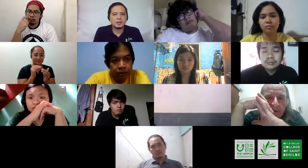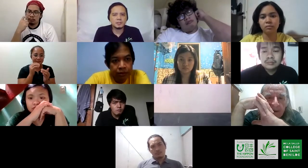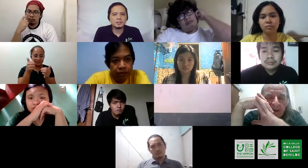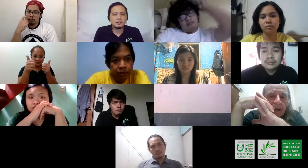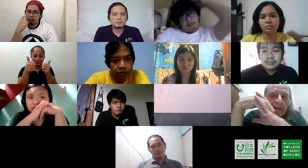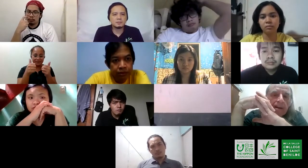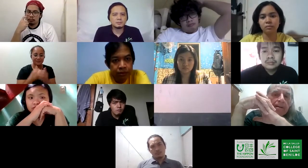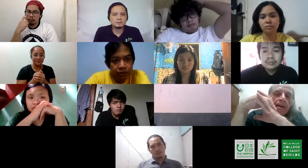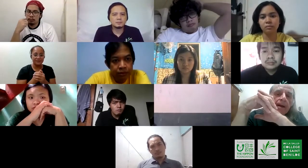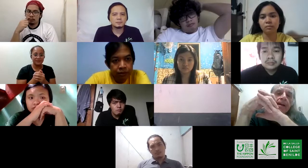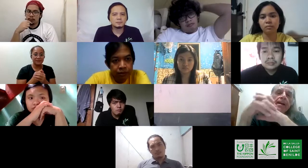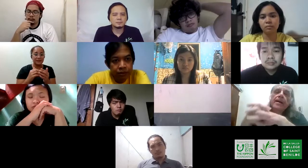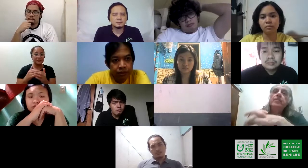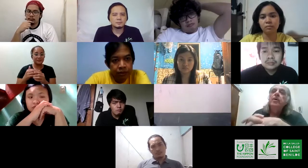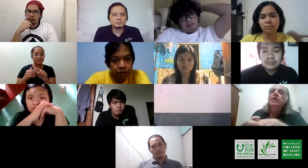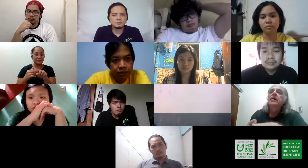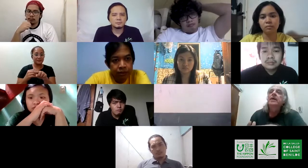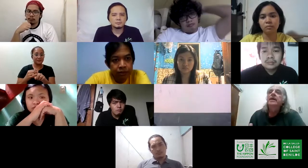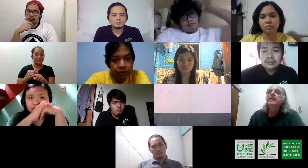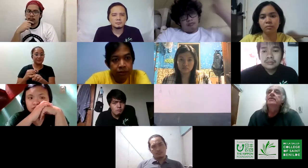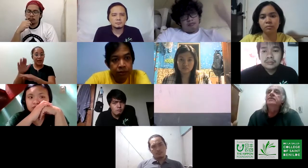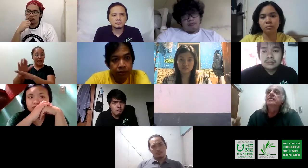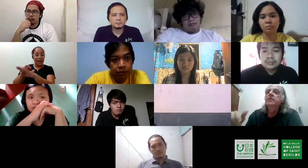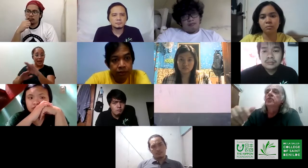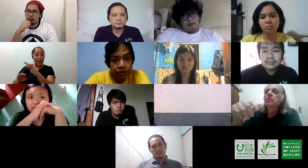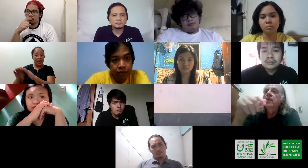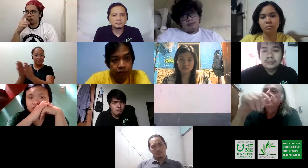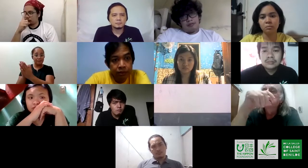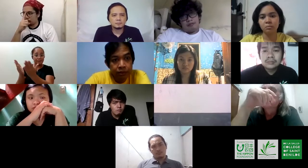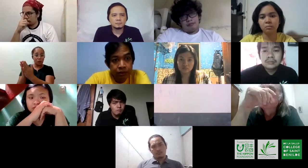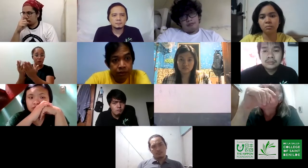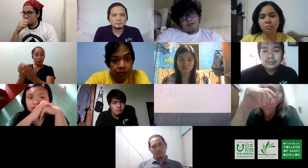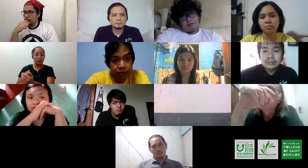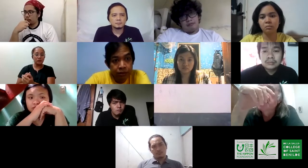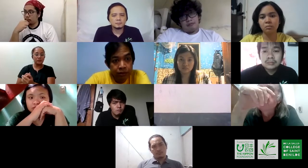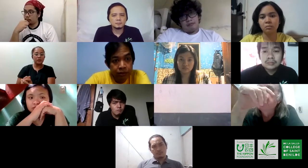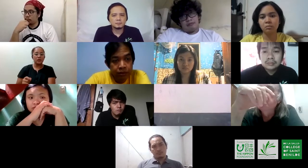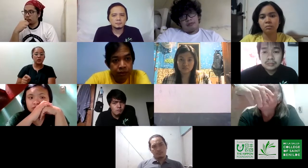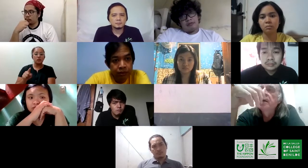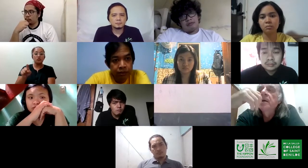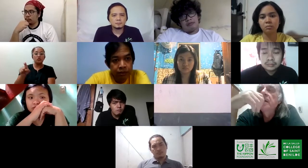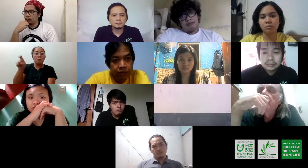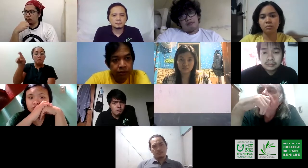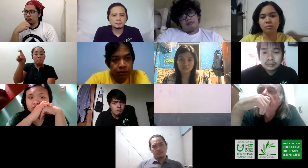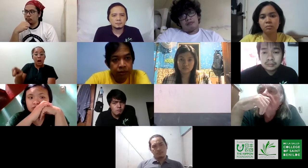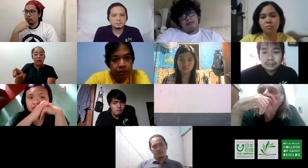Okay, sir. And a handbook is you must use the handbook